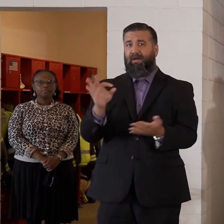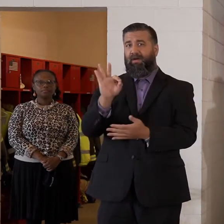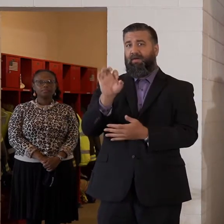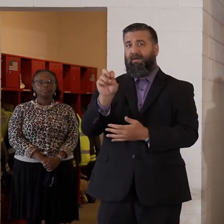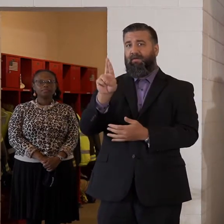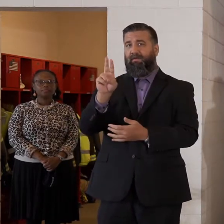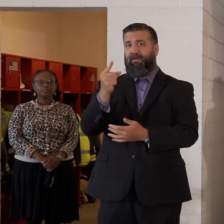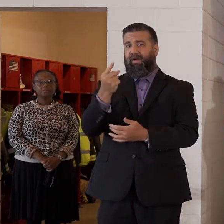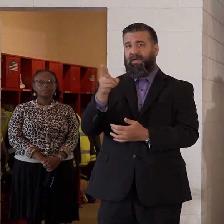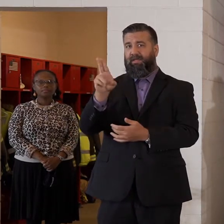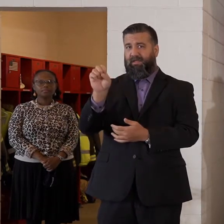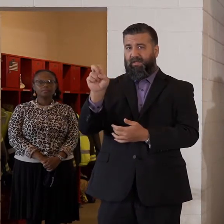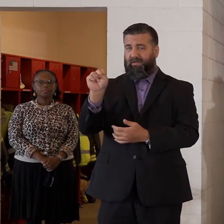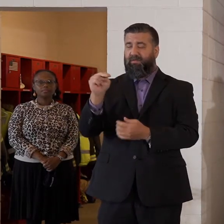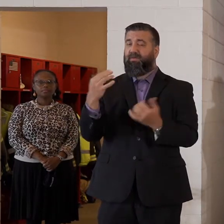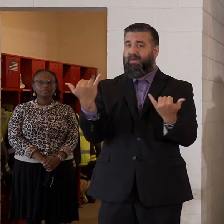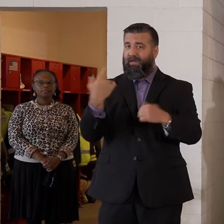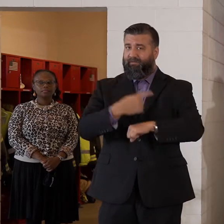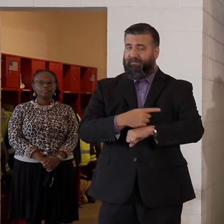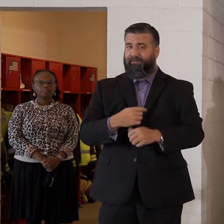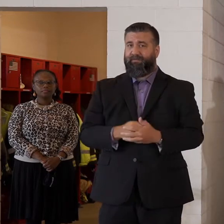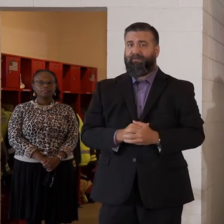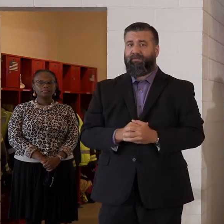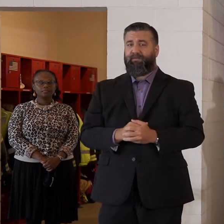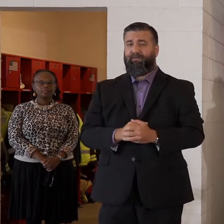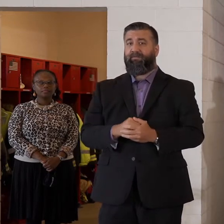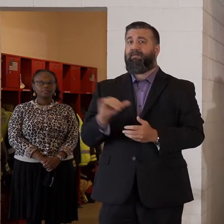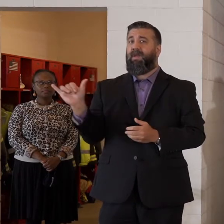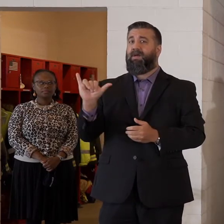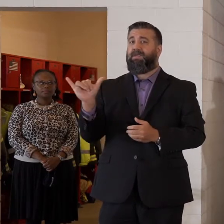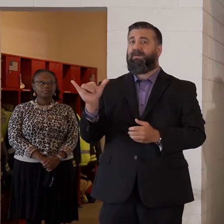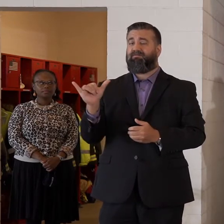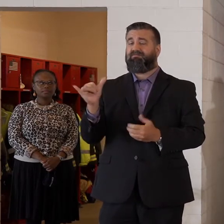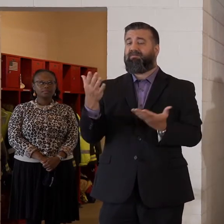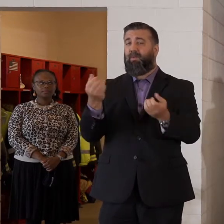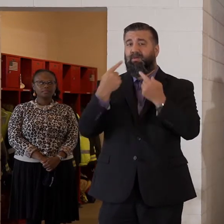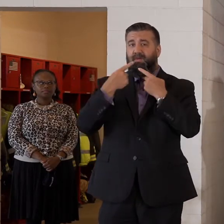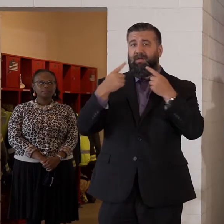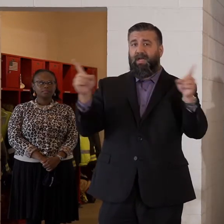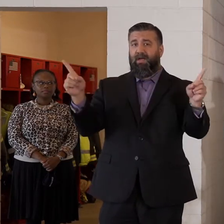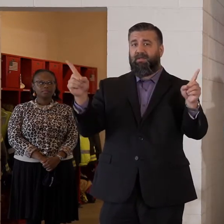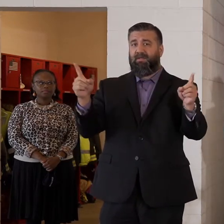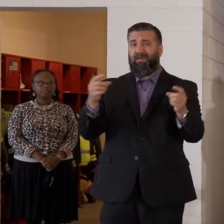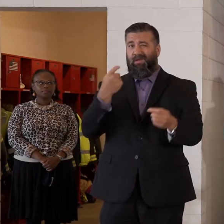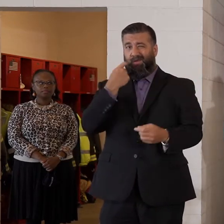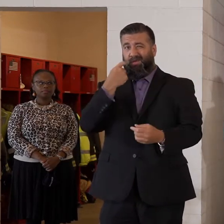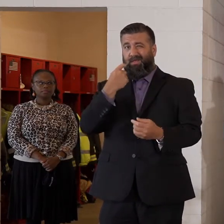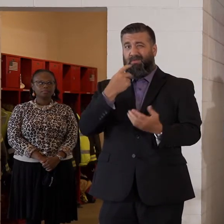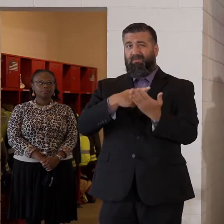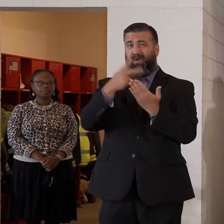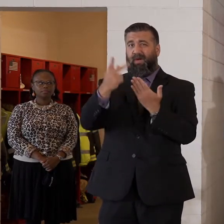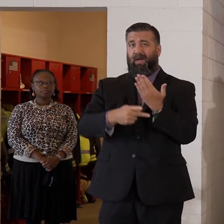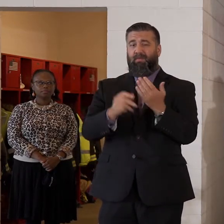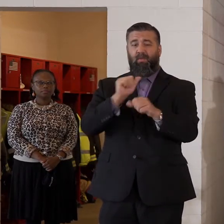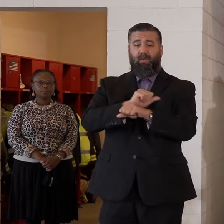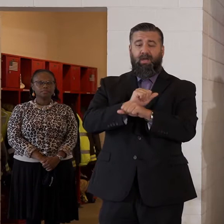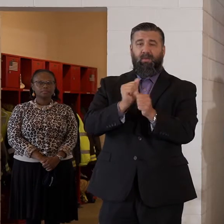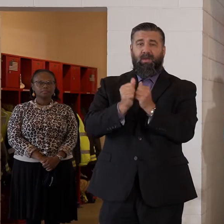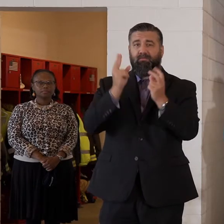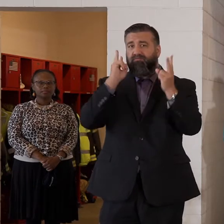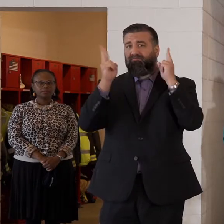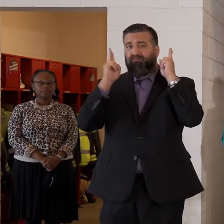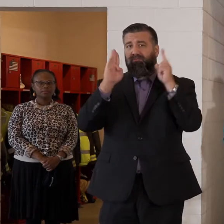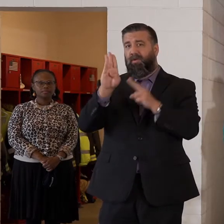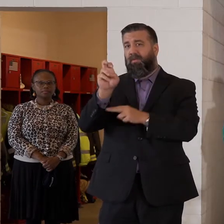today. And today I'd like to also announce our latest initiative working with barbershops and beauty salons in North